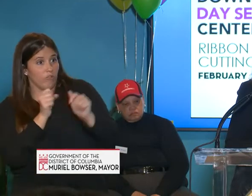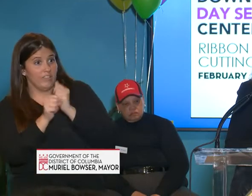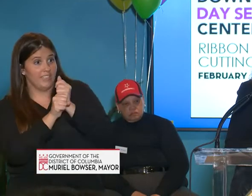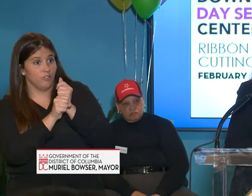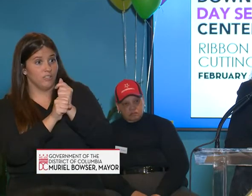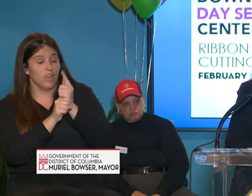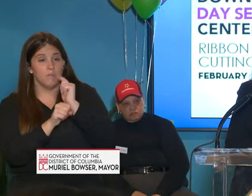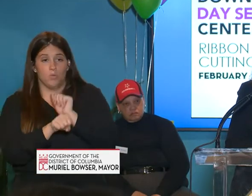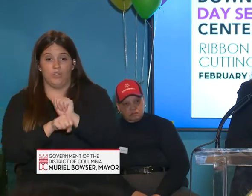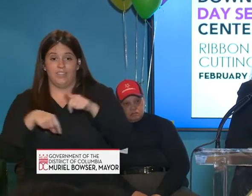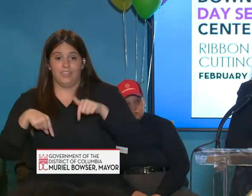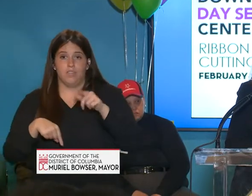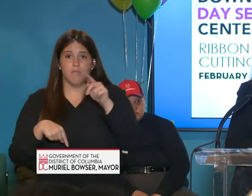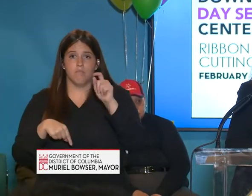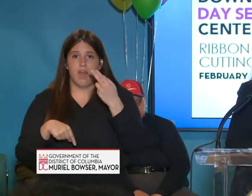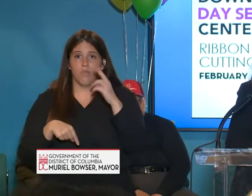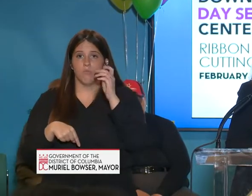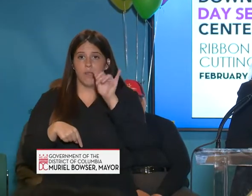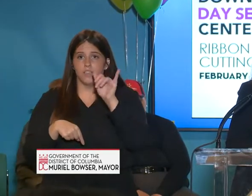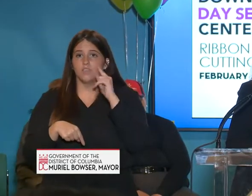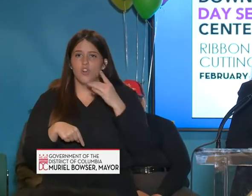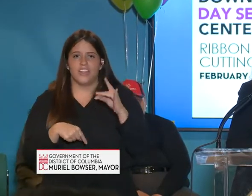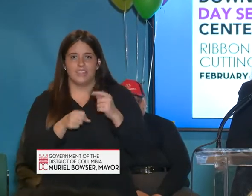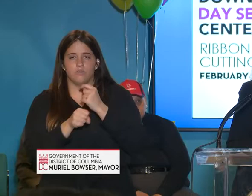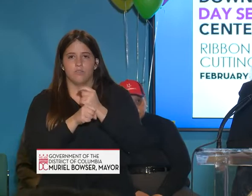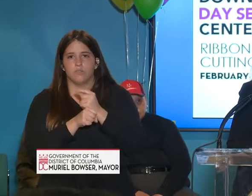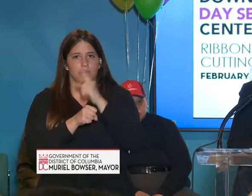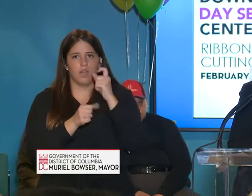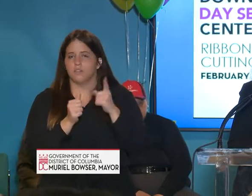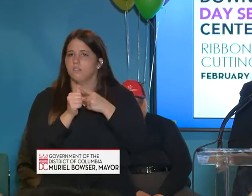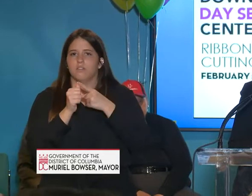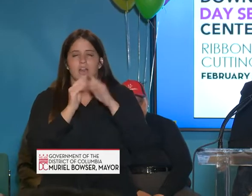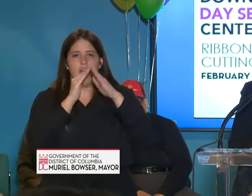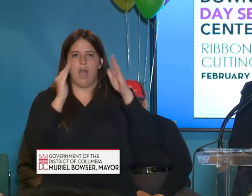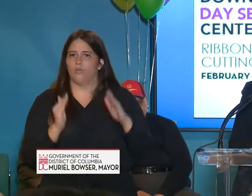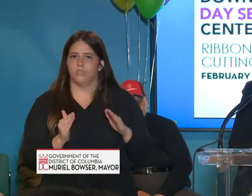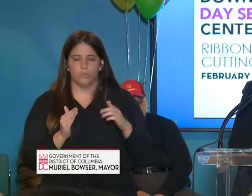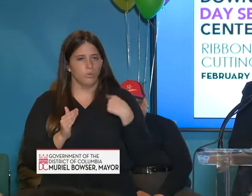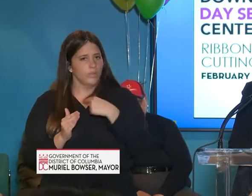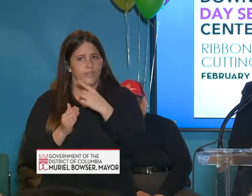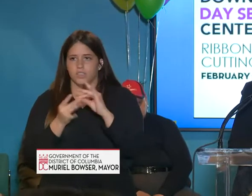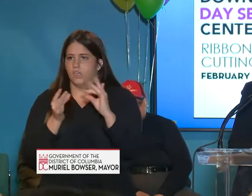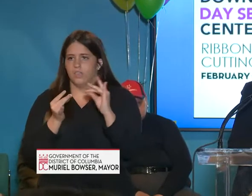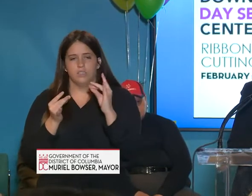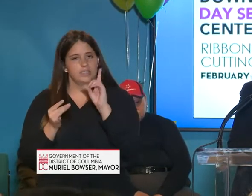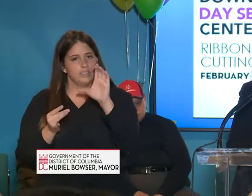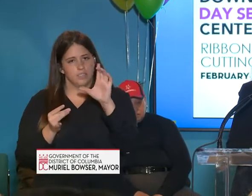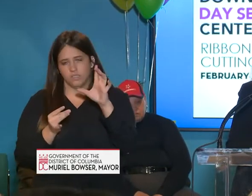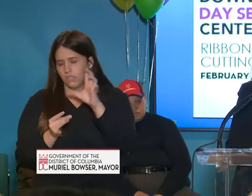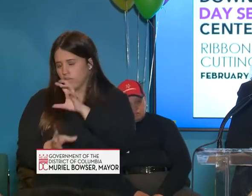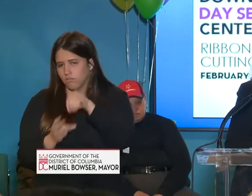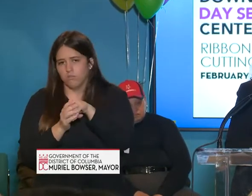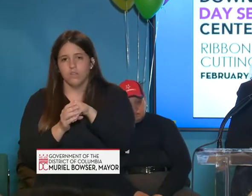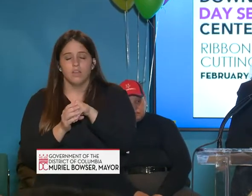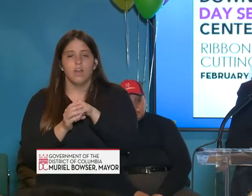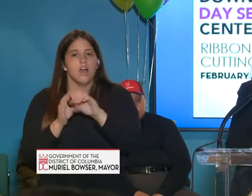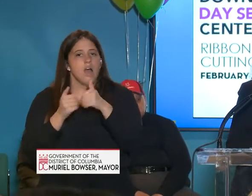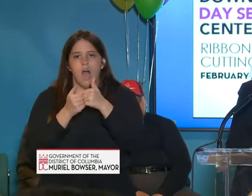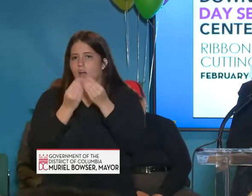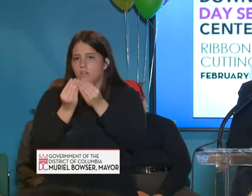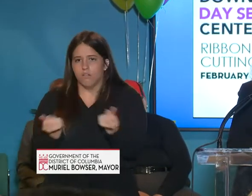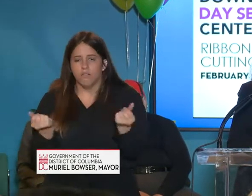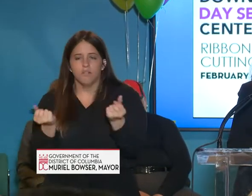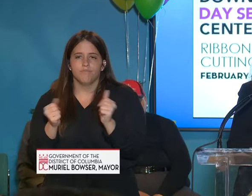at Pathways for 18, and I have to say why? It's because housing first. We know it. We've said it. DC has embraced it. The solution to